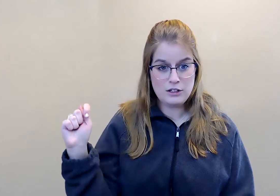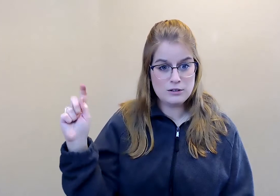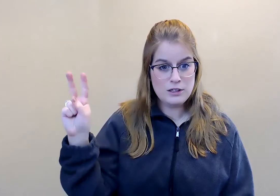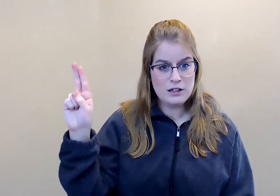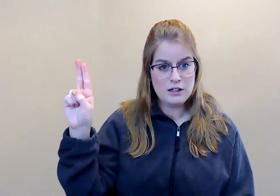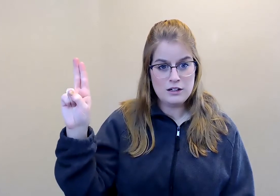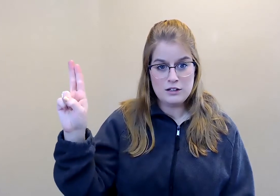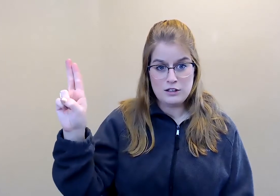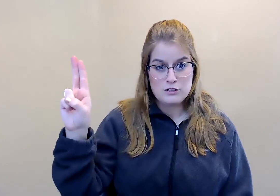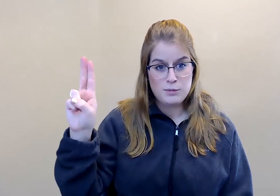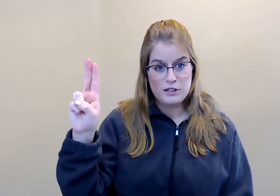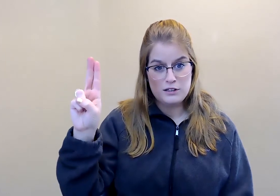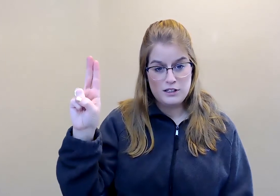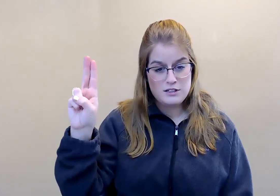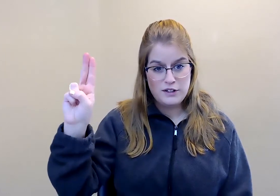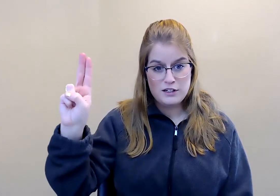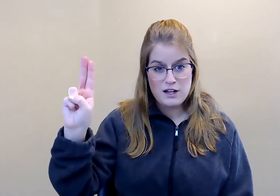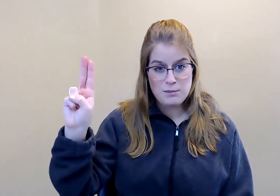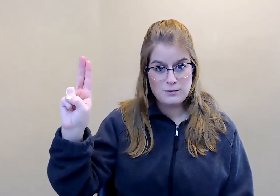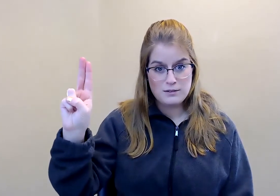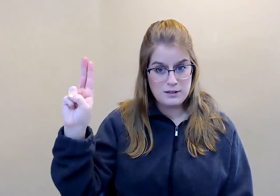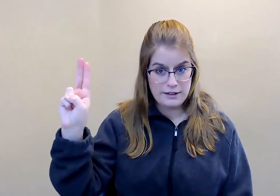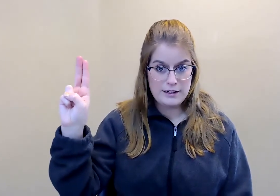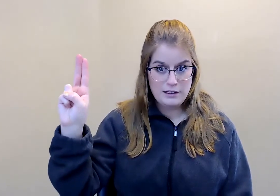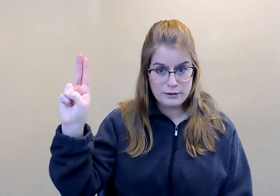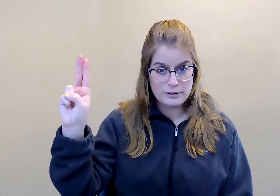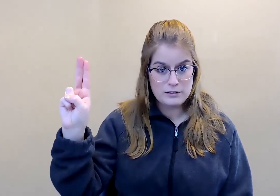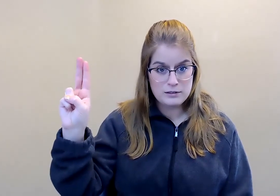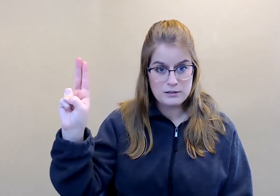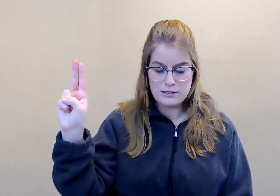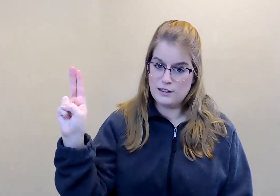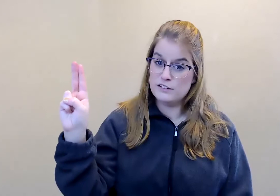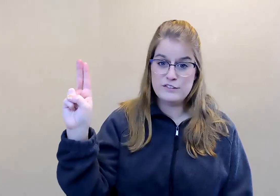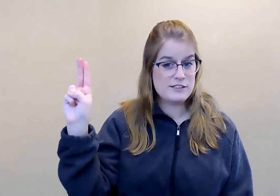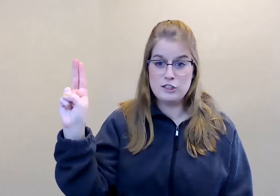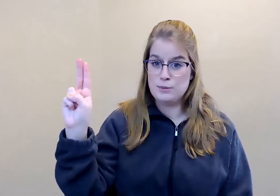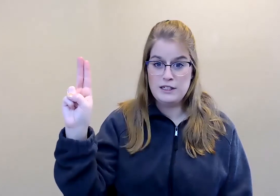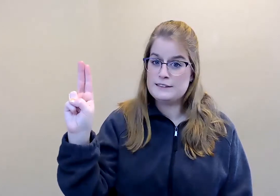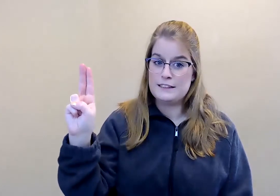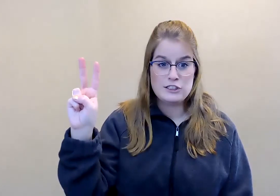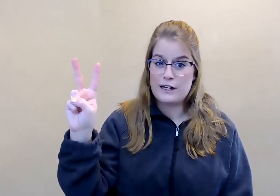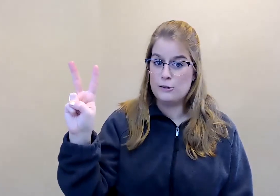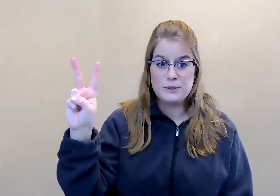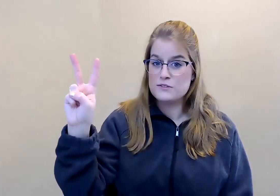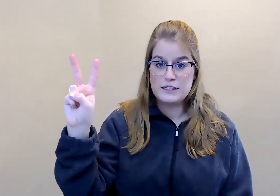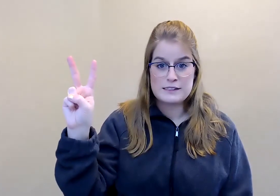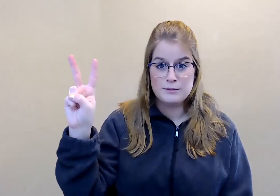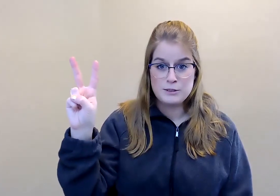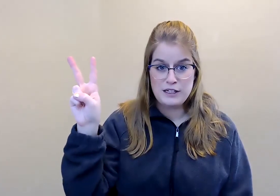U, you just put these two fingers up like a U. And then V is super easy. You just got to open those fingers up to make a